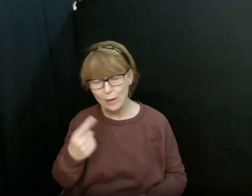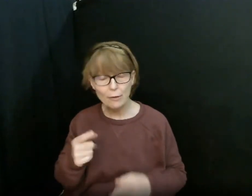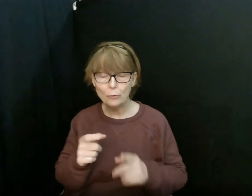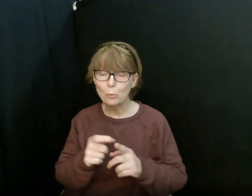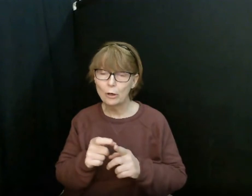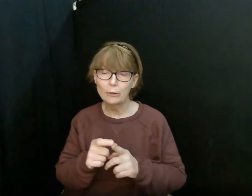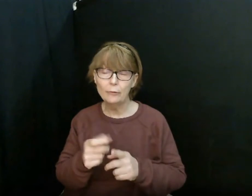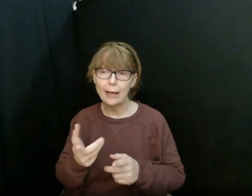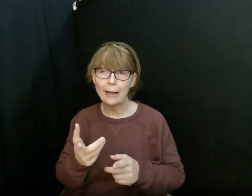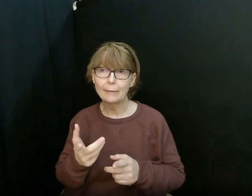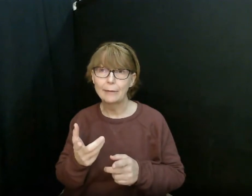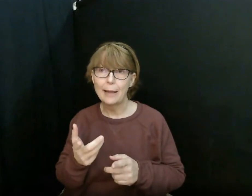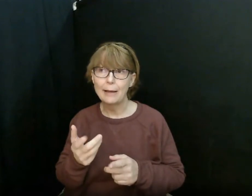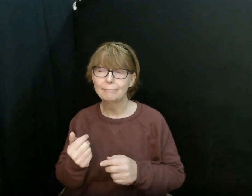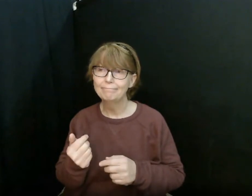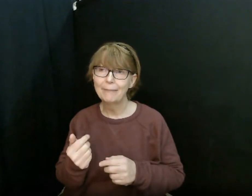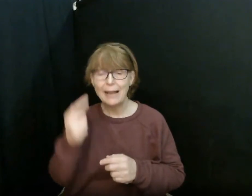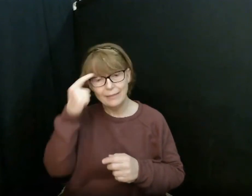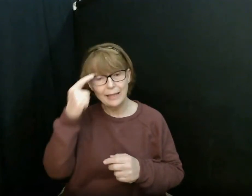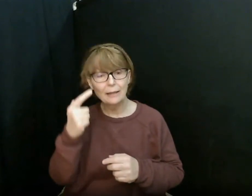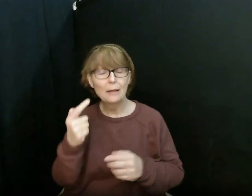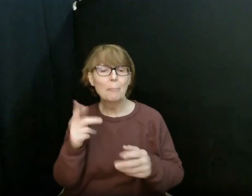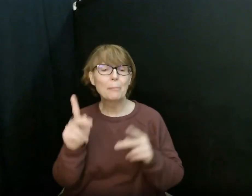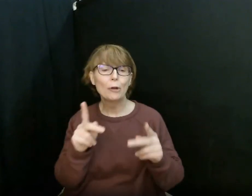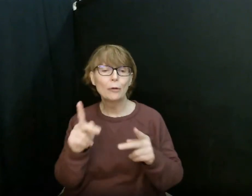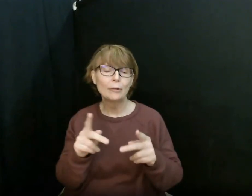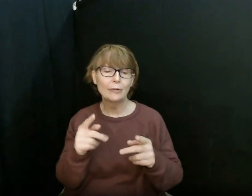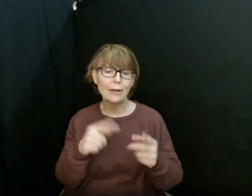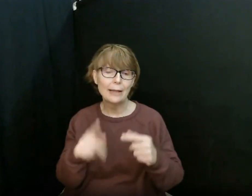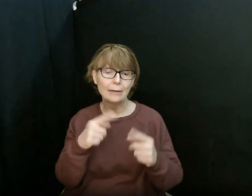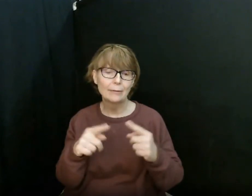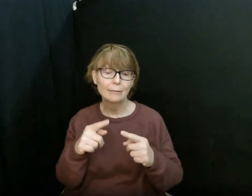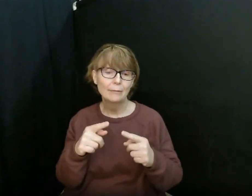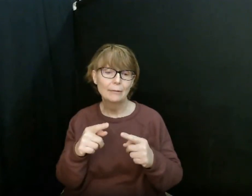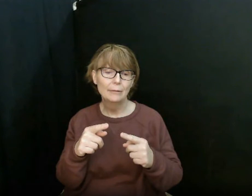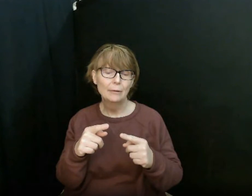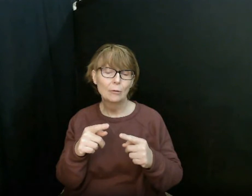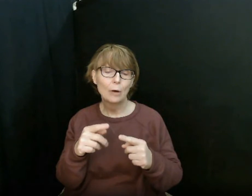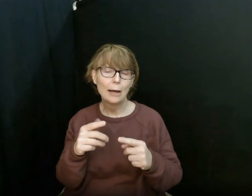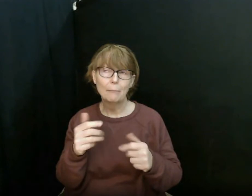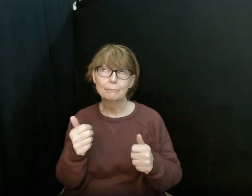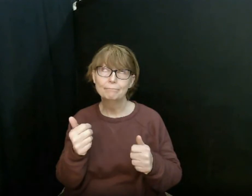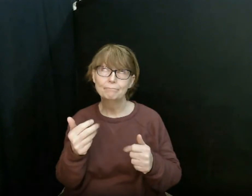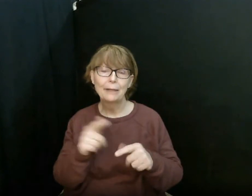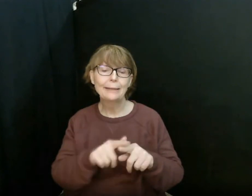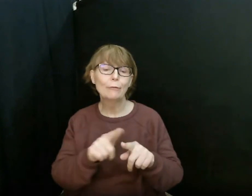of those words that I think people are going to sign it um, different